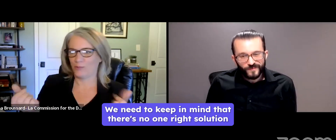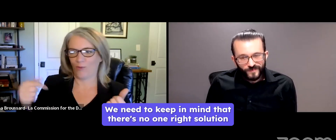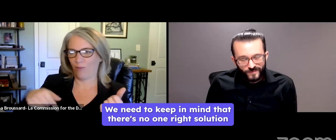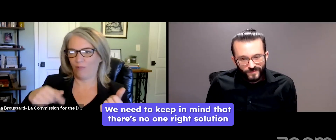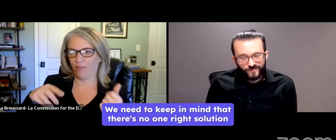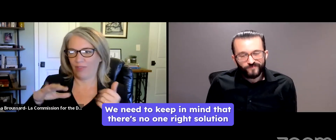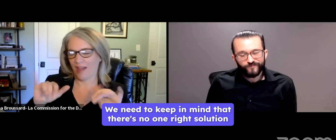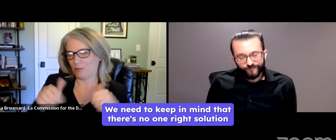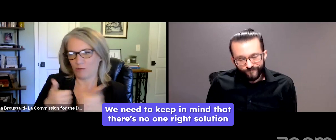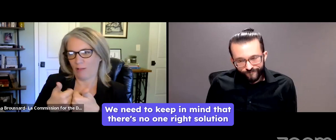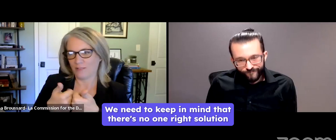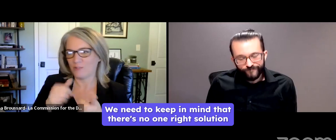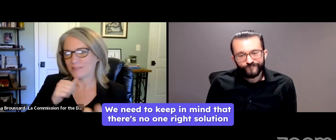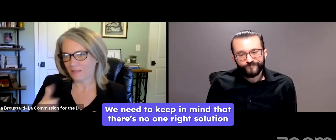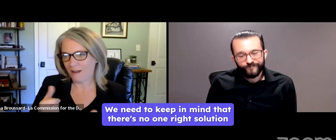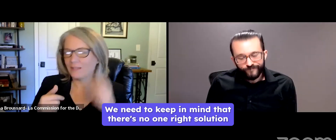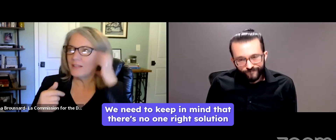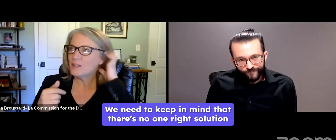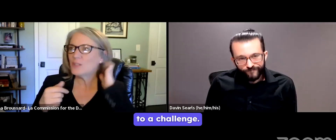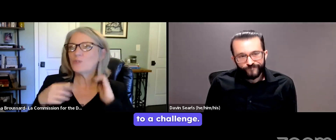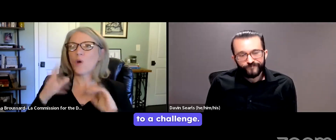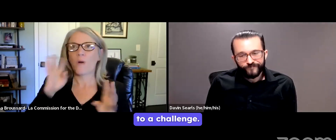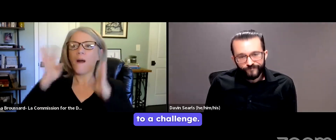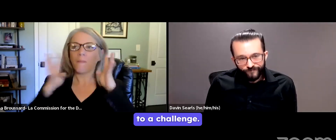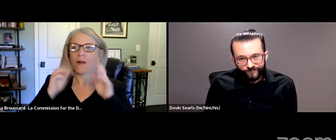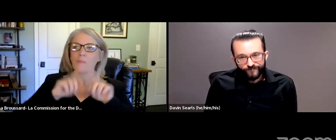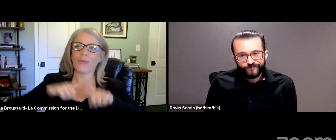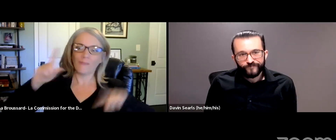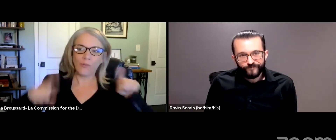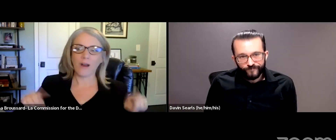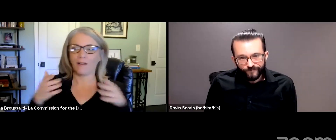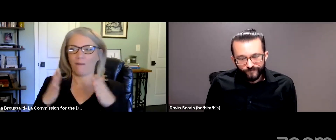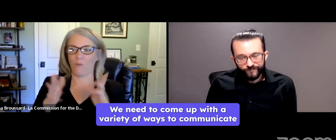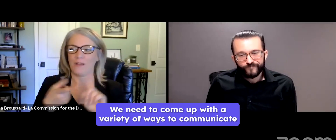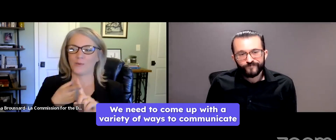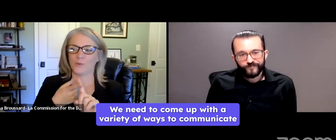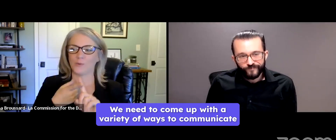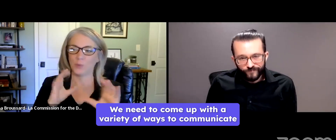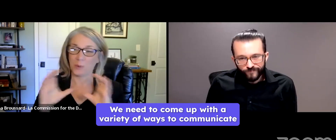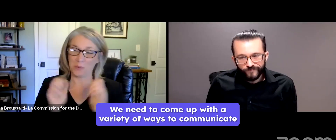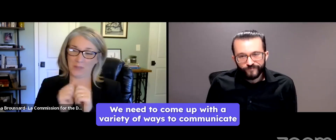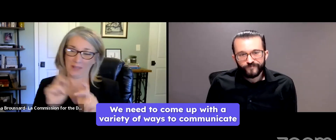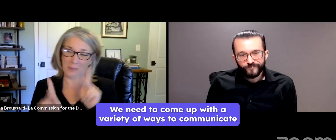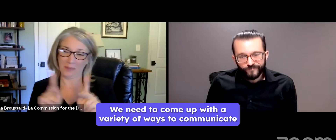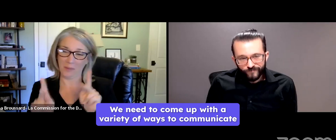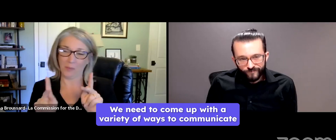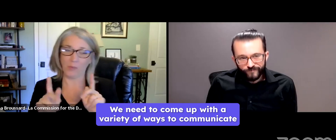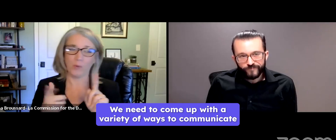keep in mind that there's no one right solution to a challenge. we need to come up with a variety of